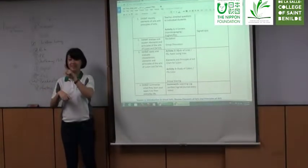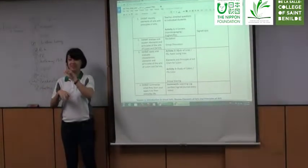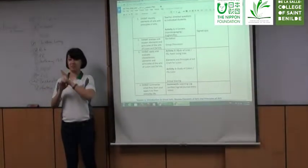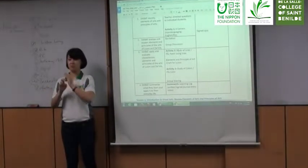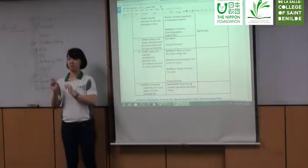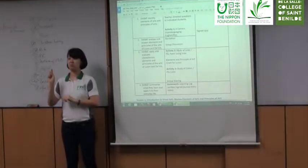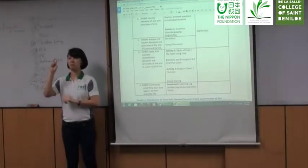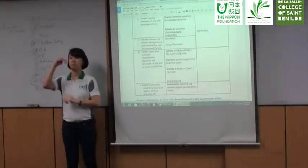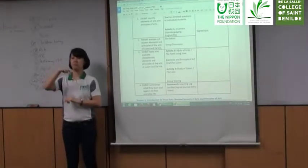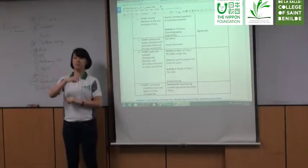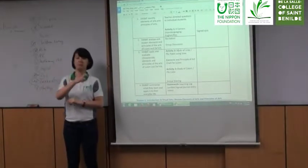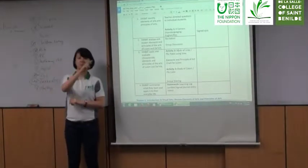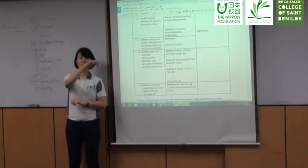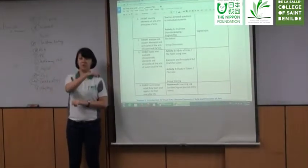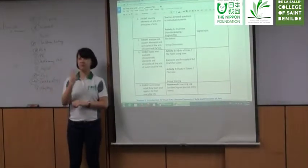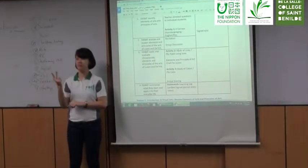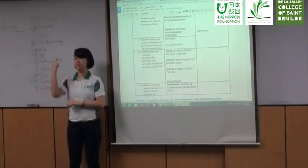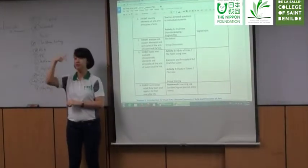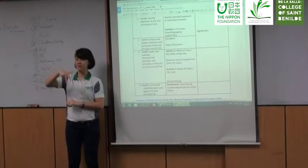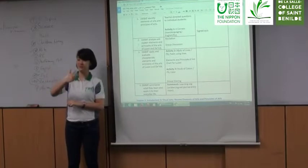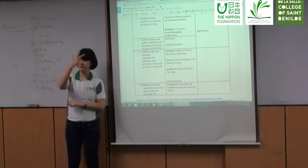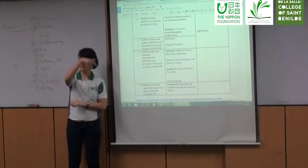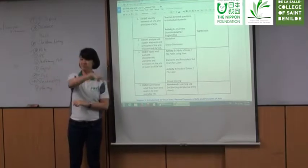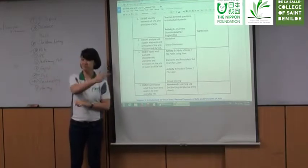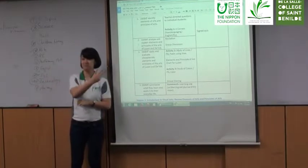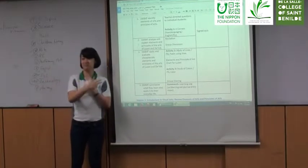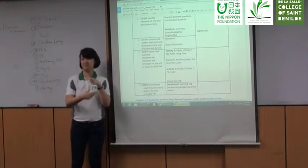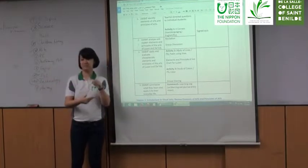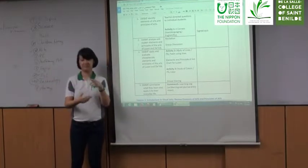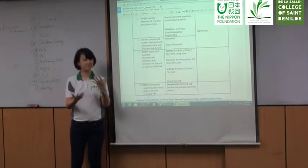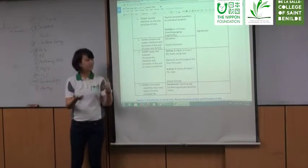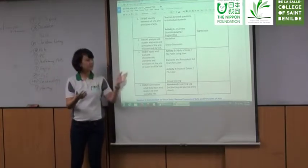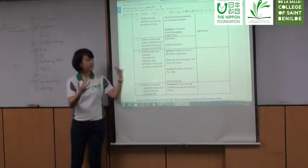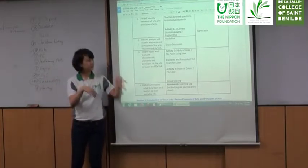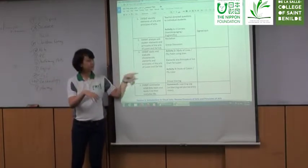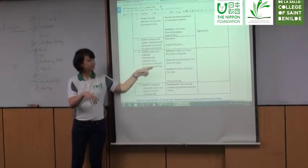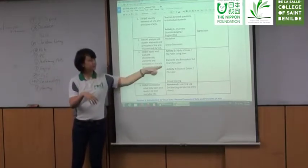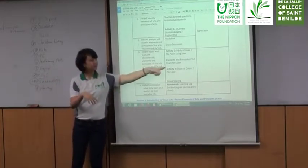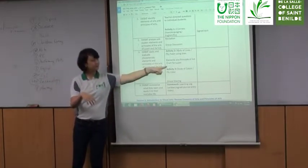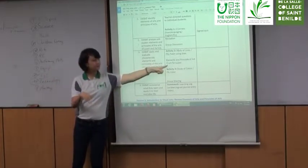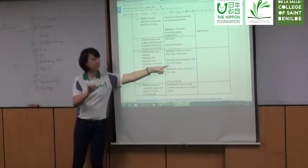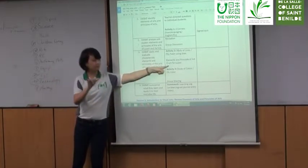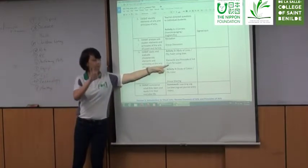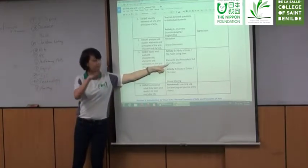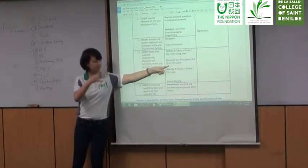We'll study lines using FSL classifiers.